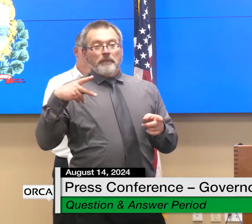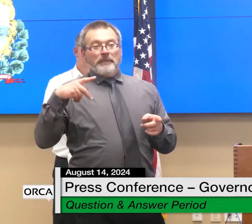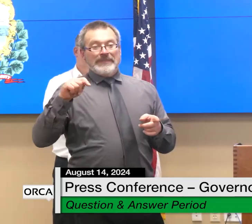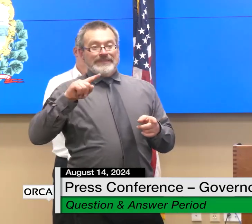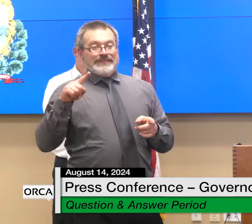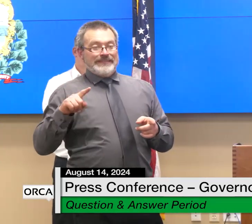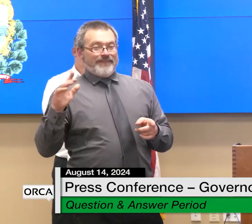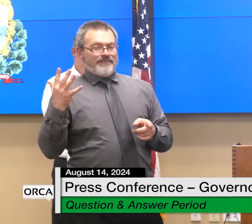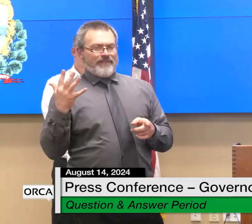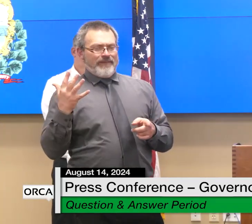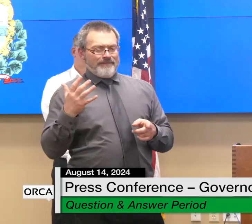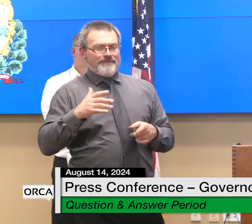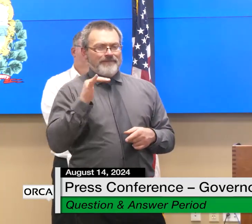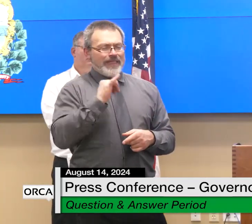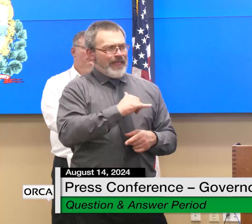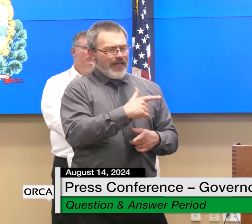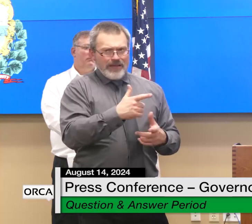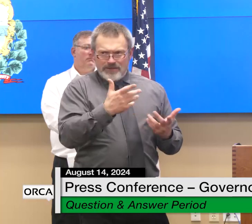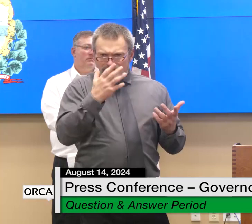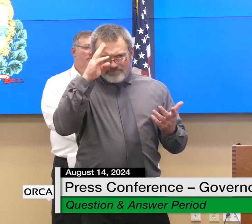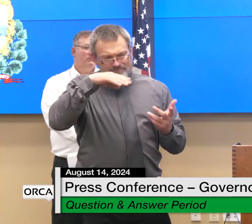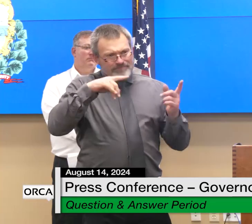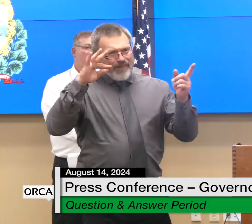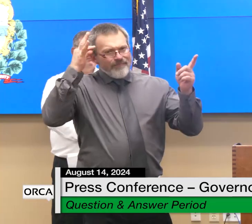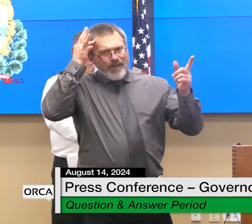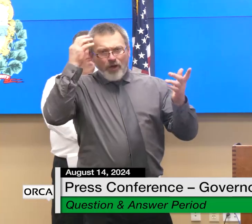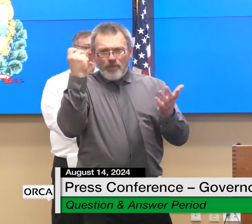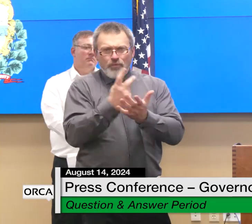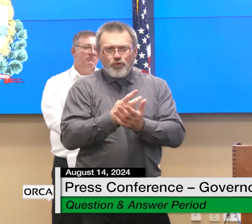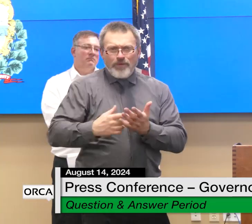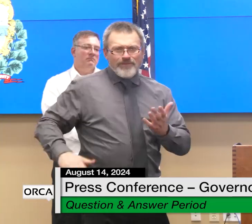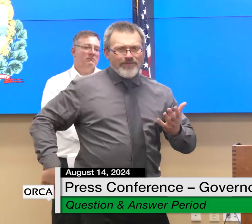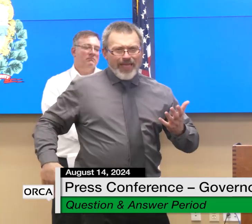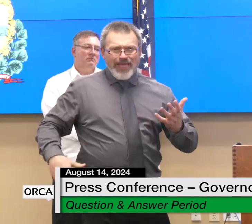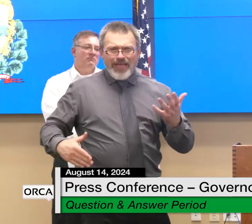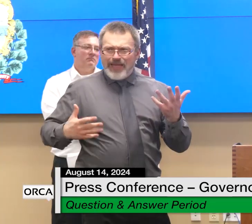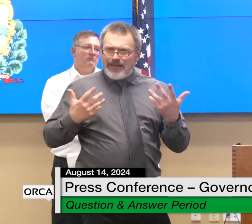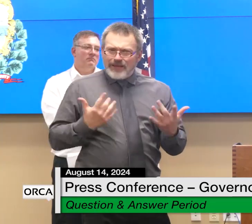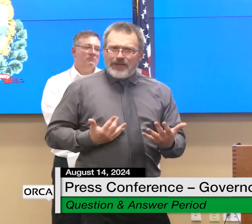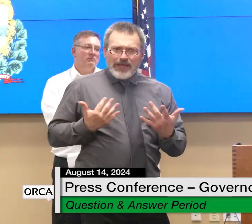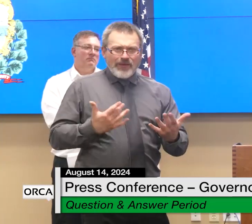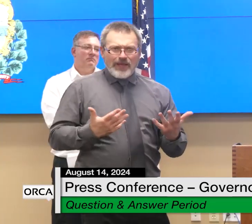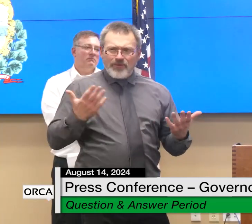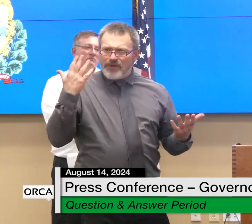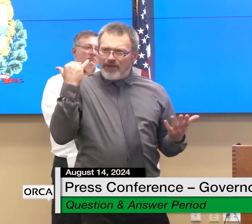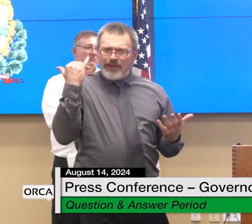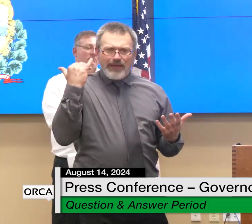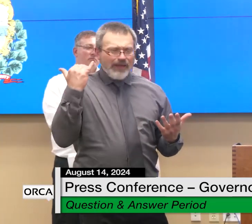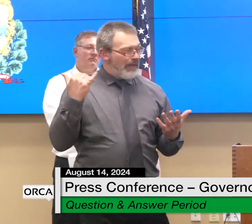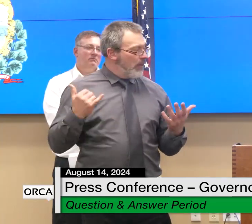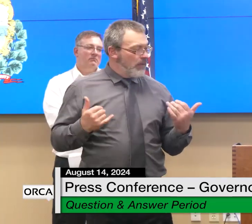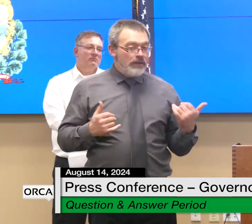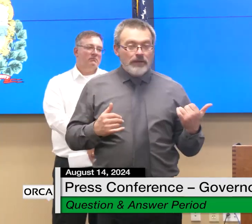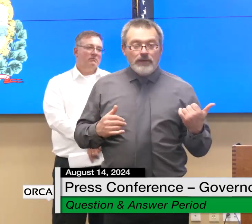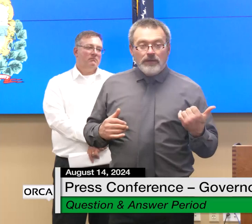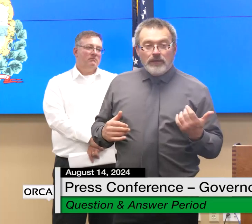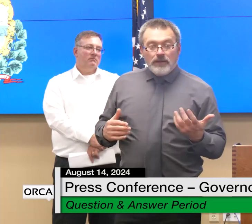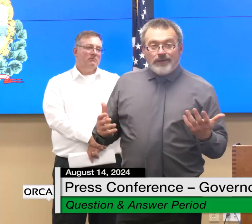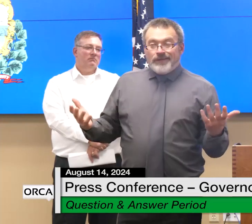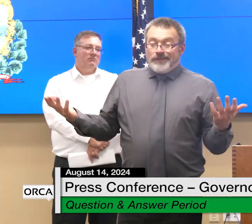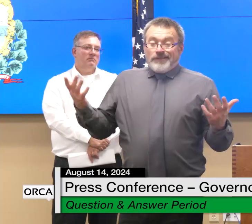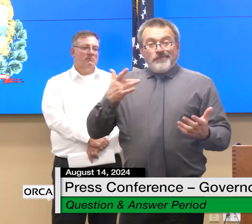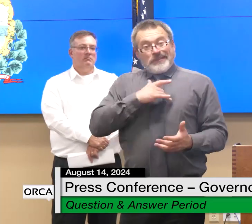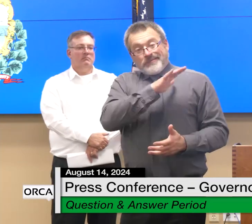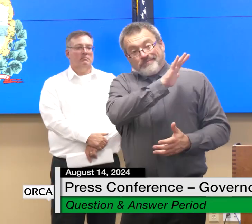there any specific hold, or is it just kind of the federal government taking time like they do sometimes? Yeah, I think it's just the normal process. We did reach out to the